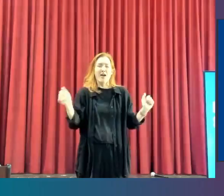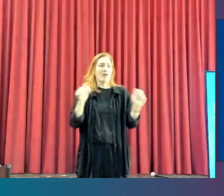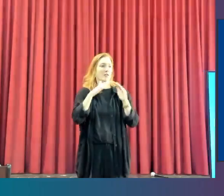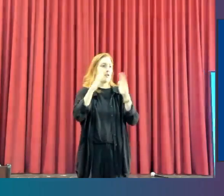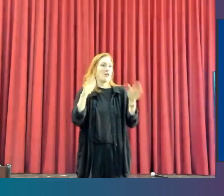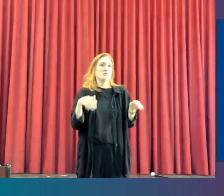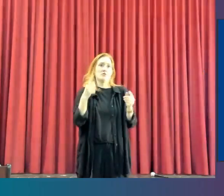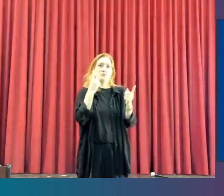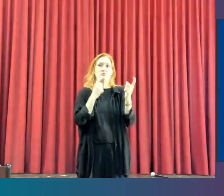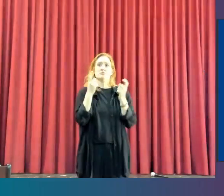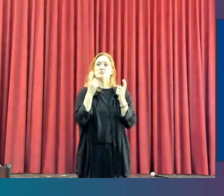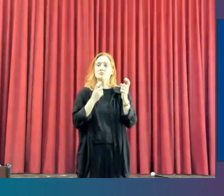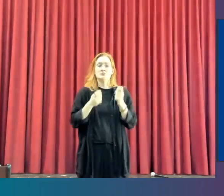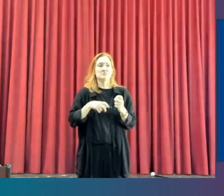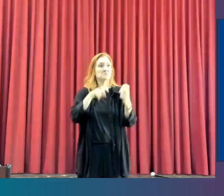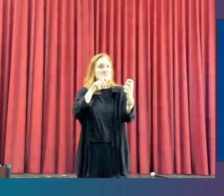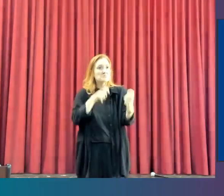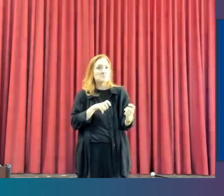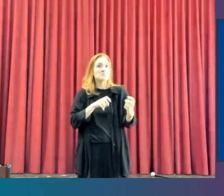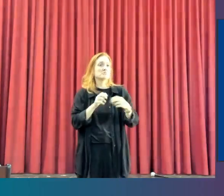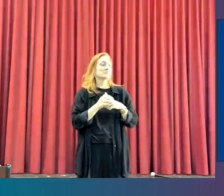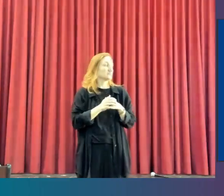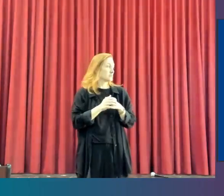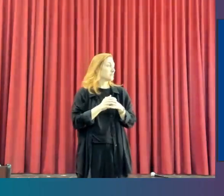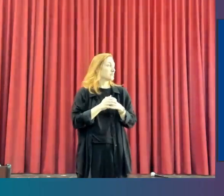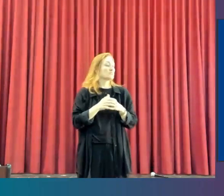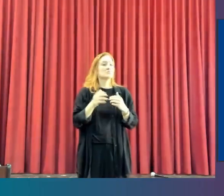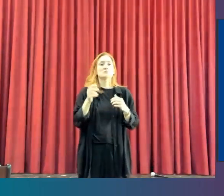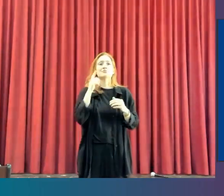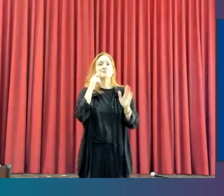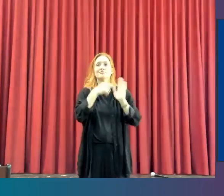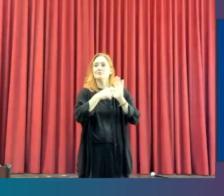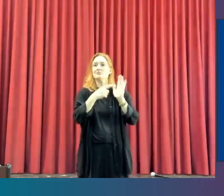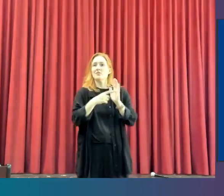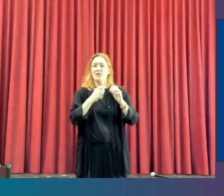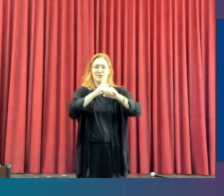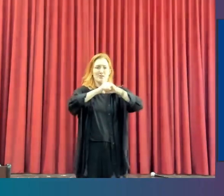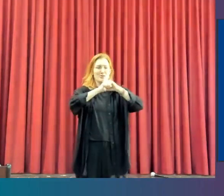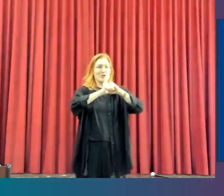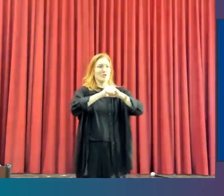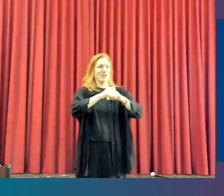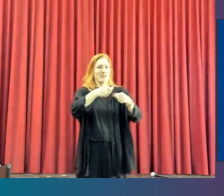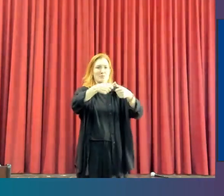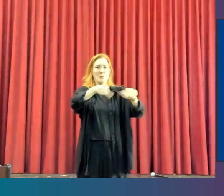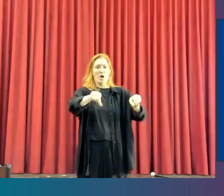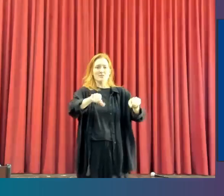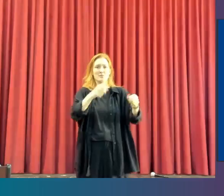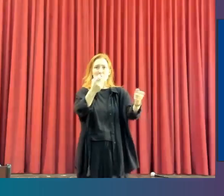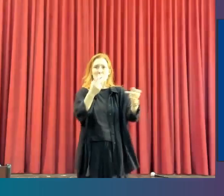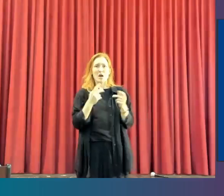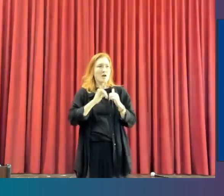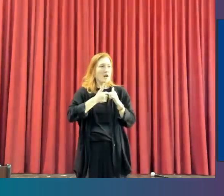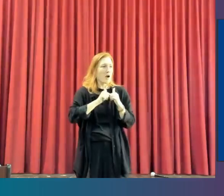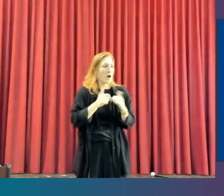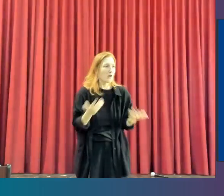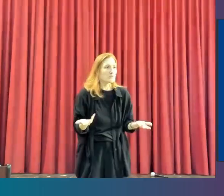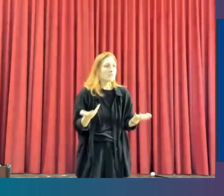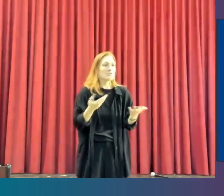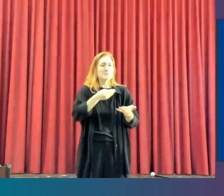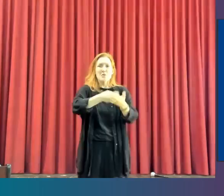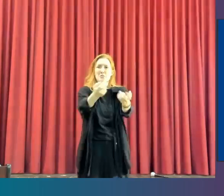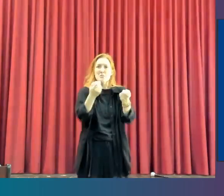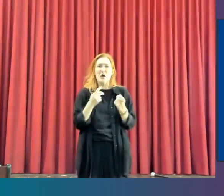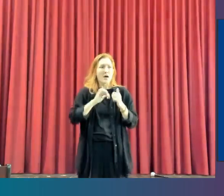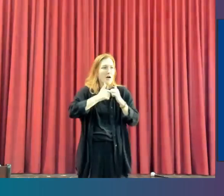questions. Questions like, how do I get my security deposit back? Or is it illegal to be